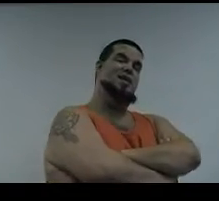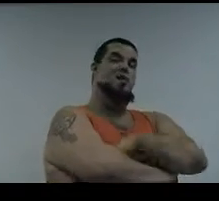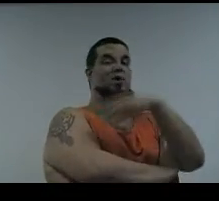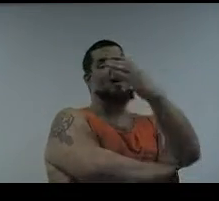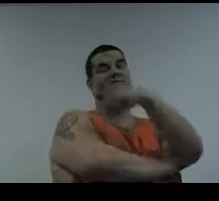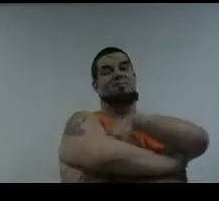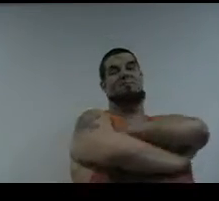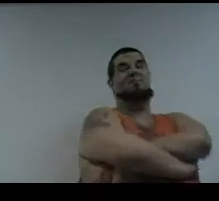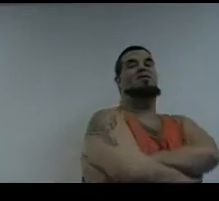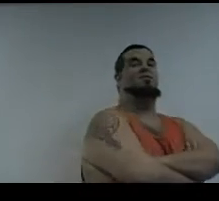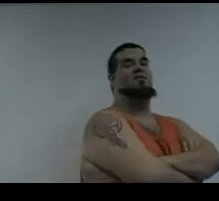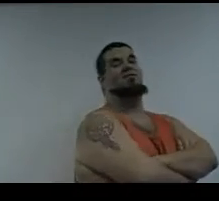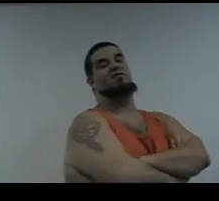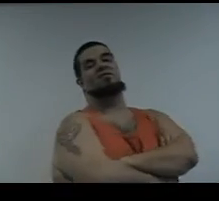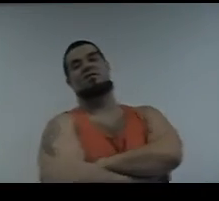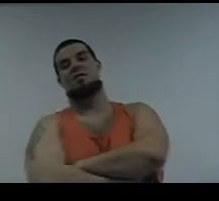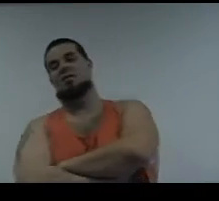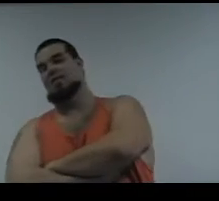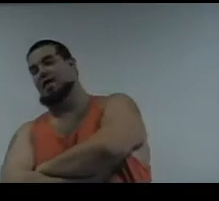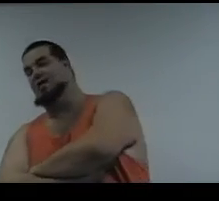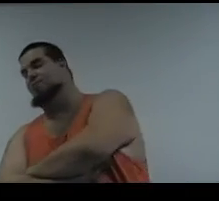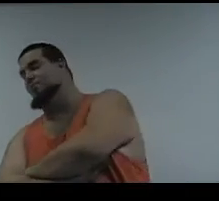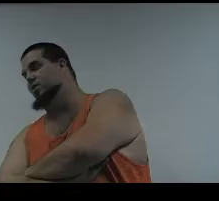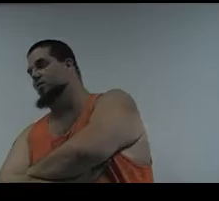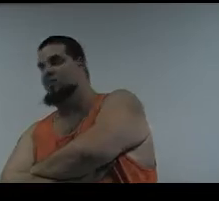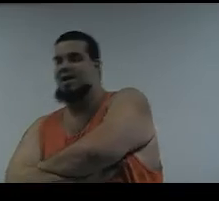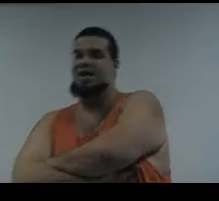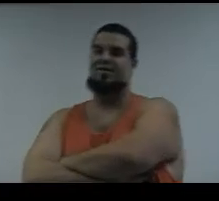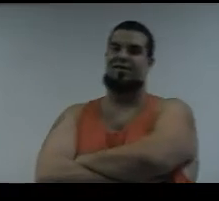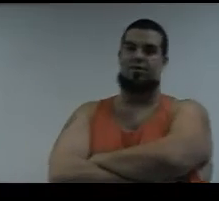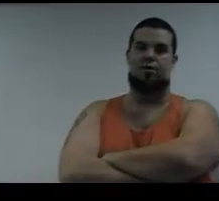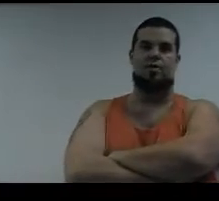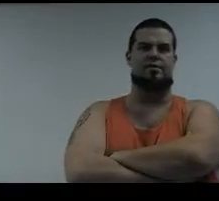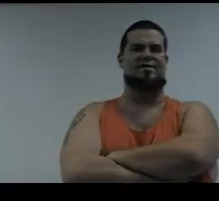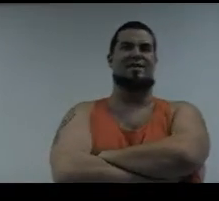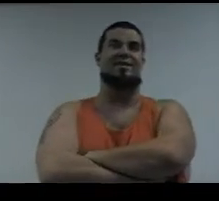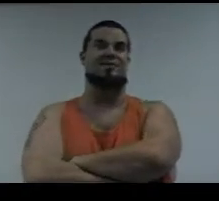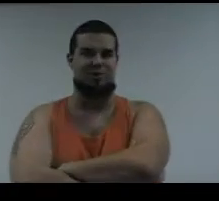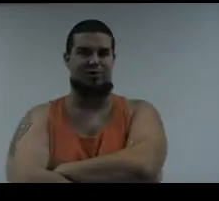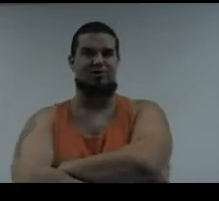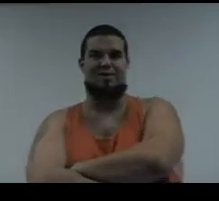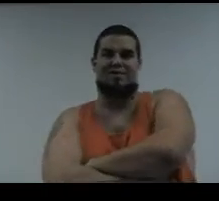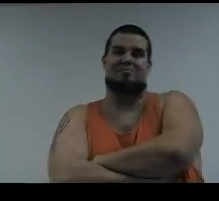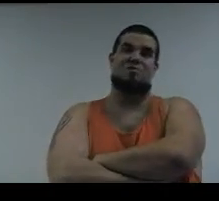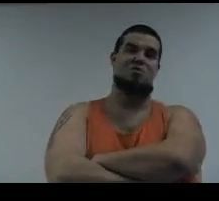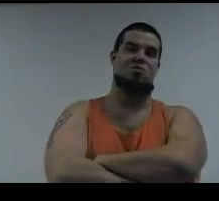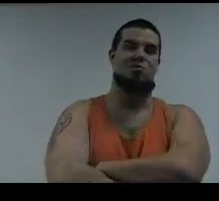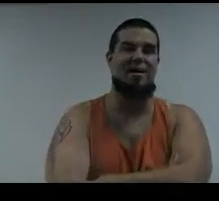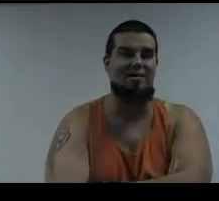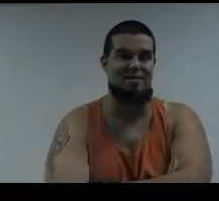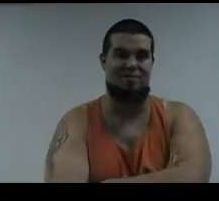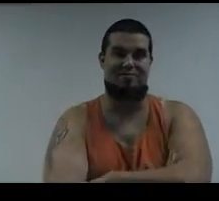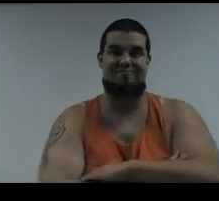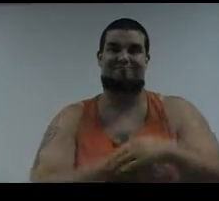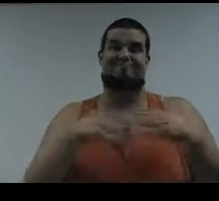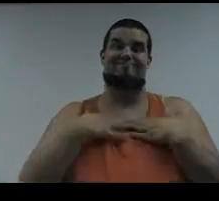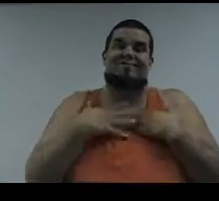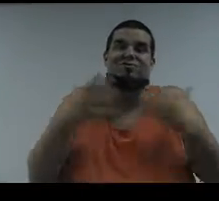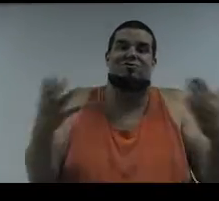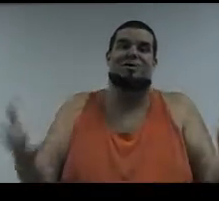Now we got some special stuff lined up for you too. We ain't just going to throw on just any old show, because we're Milestone. That's what